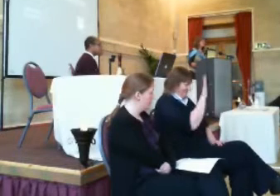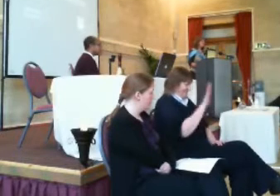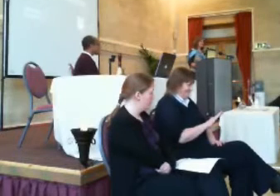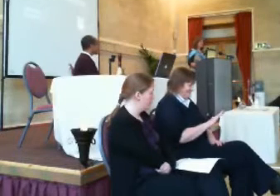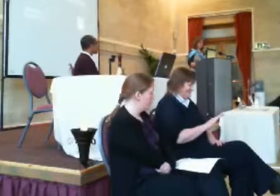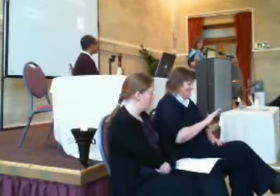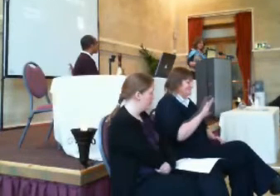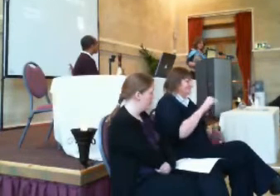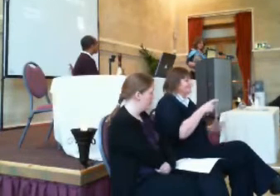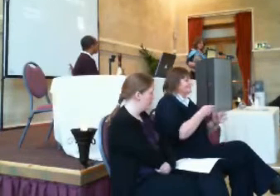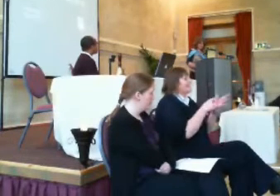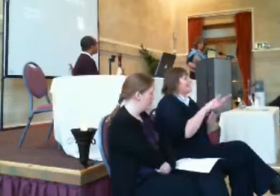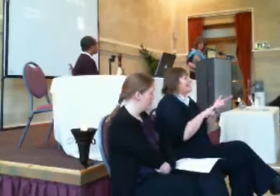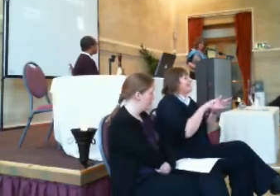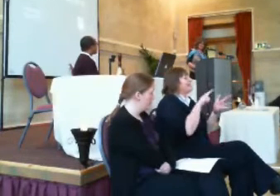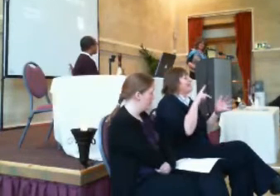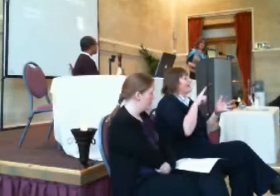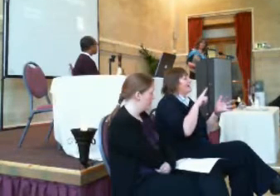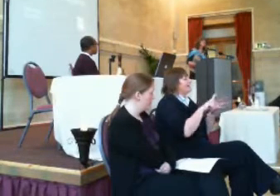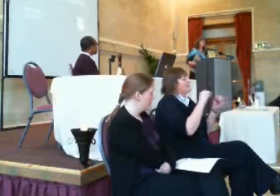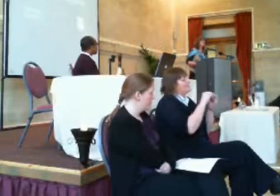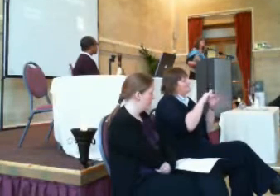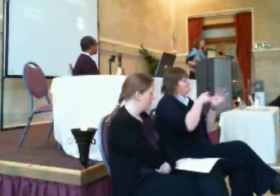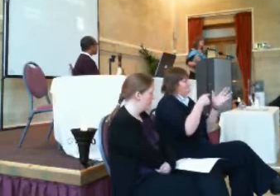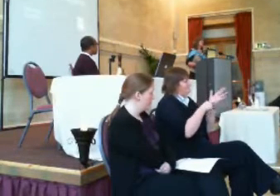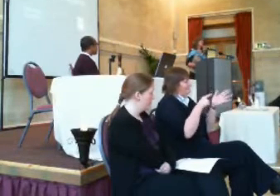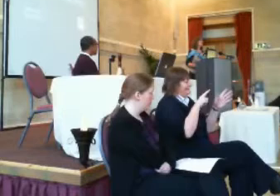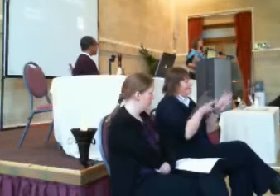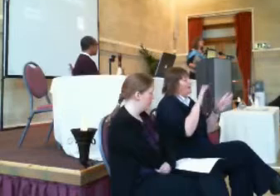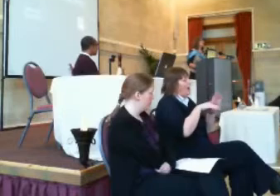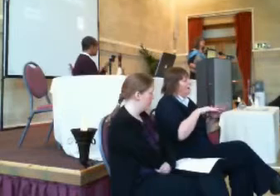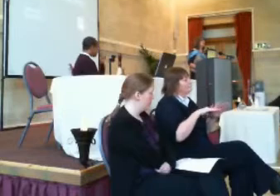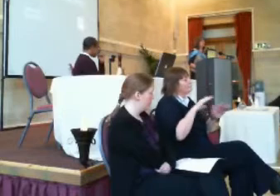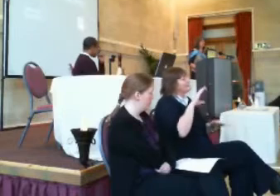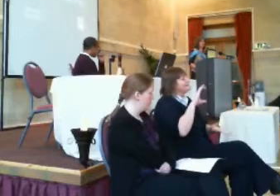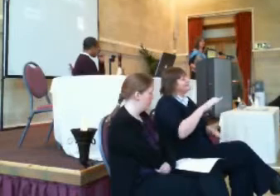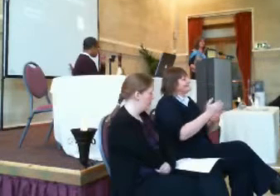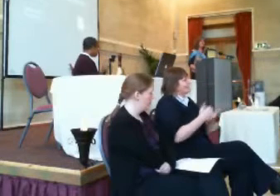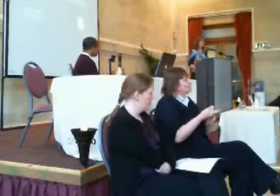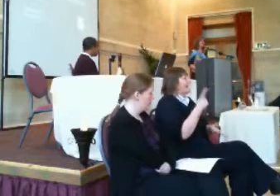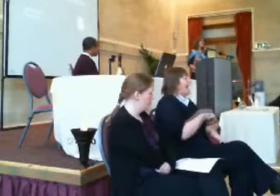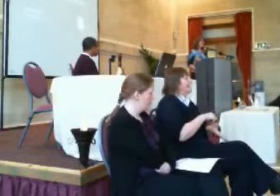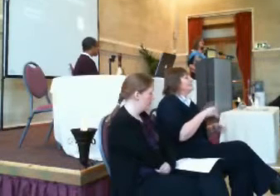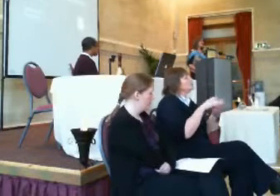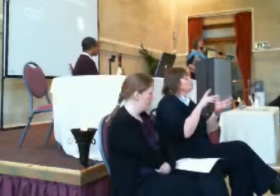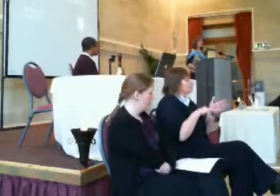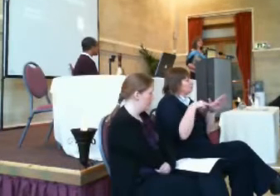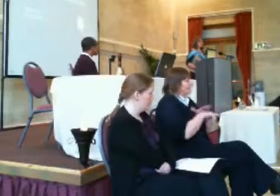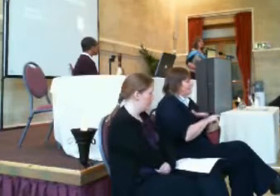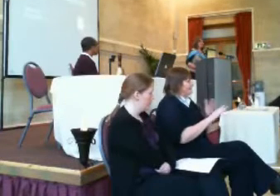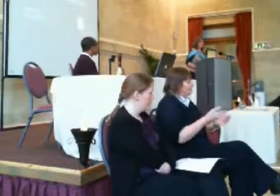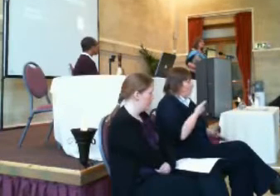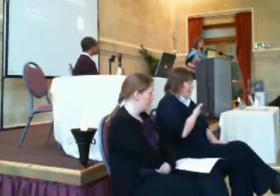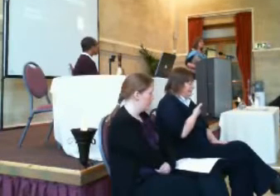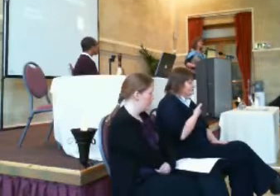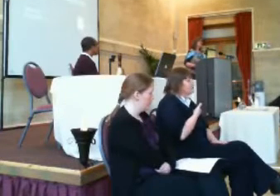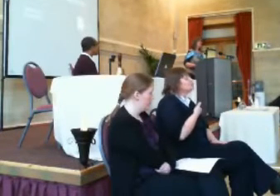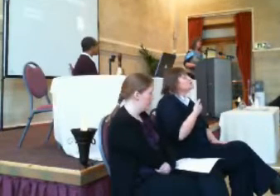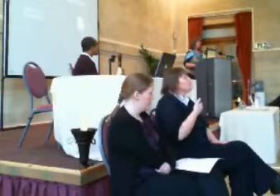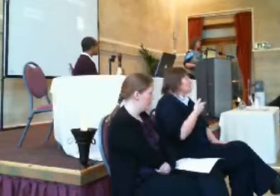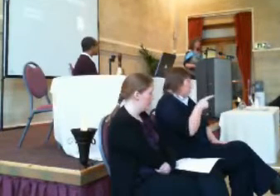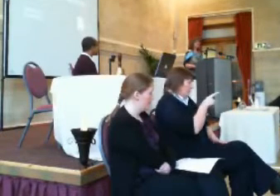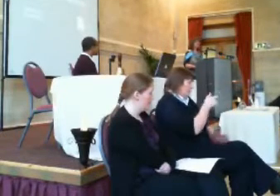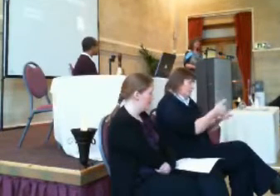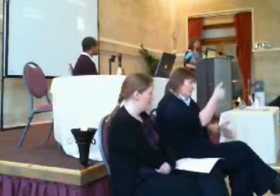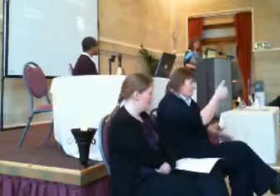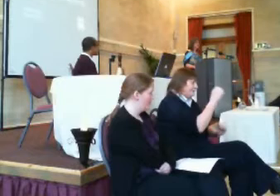My name is Caroline Beatty, and I'm from City of Sanctuary and Bristol Refuge. That's an act to follow. I'll try and